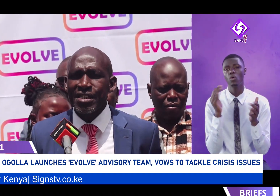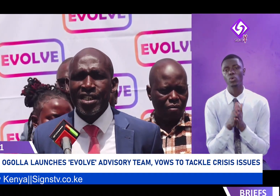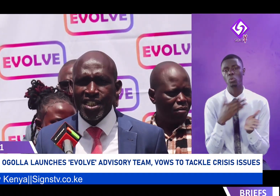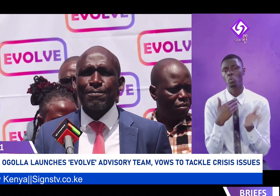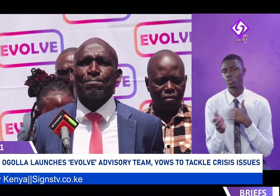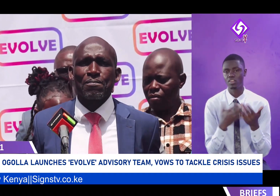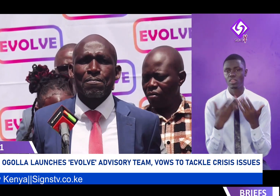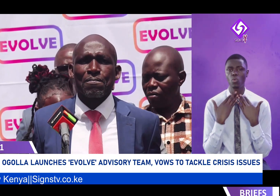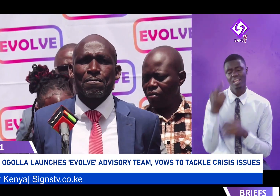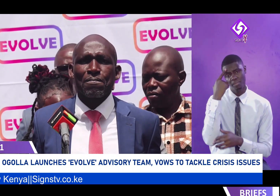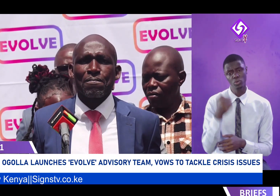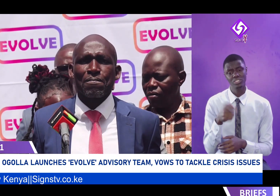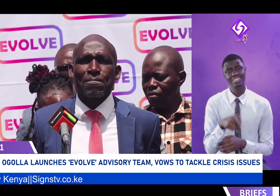is a team.